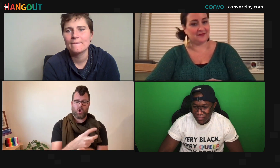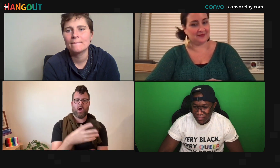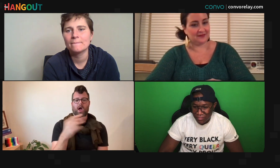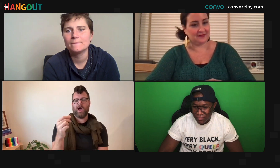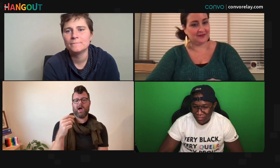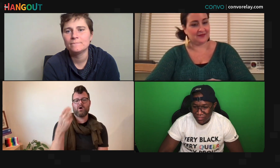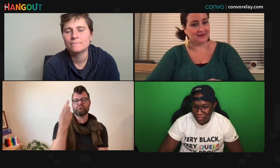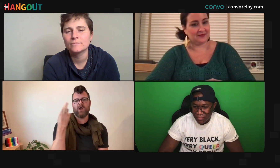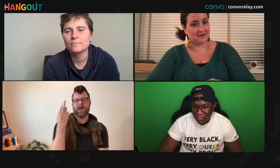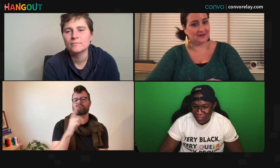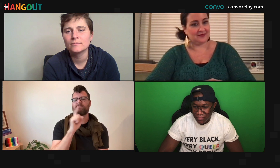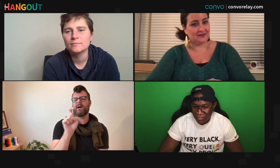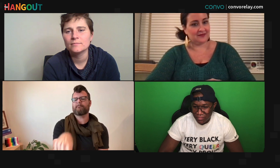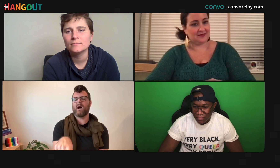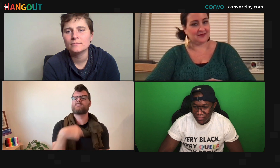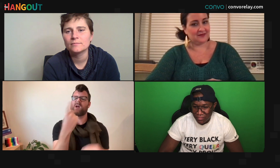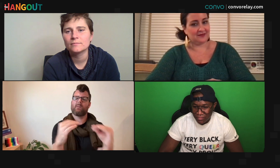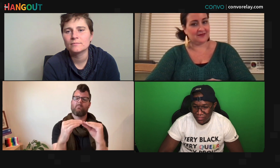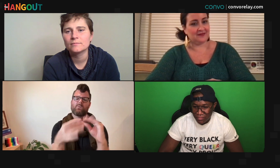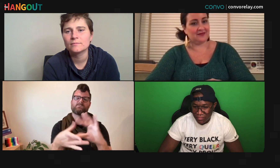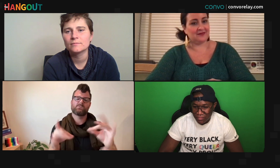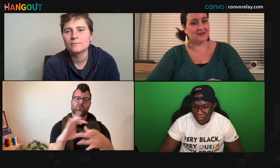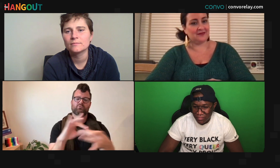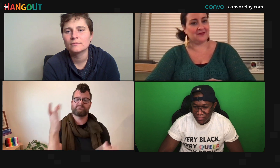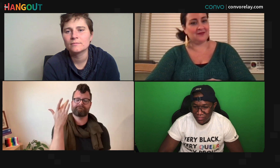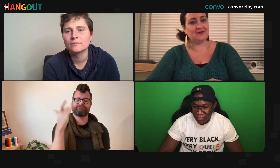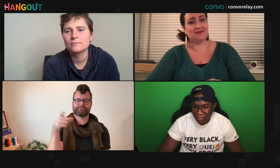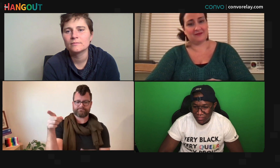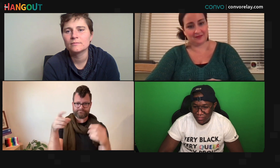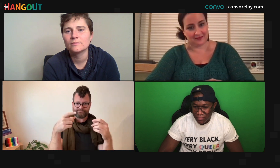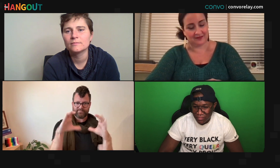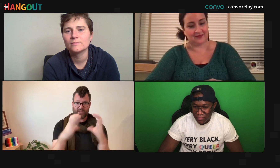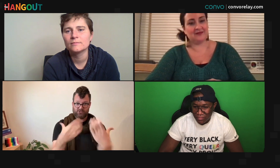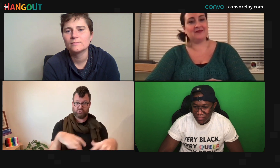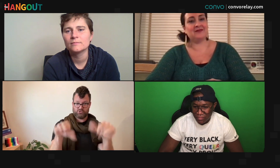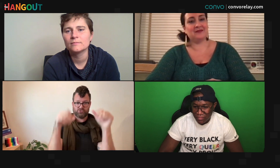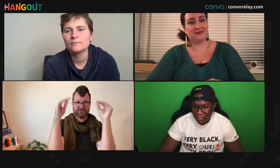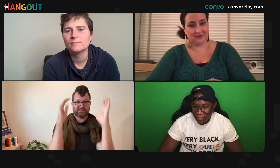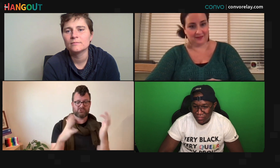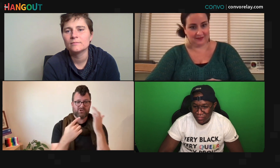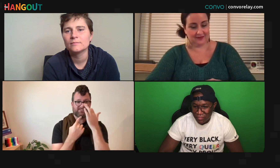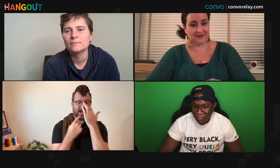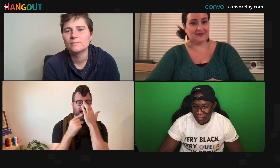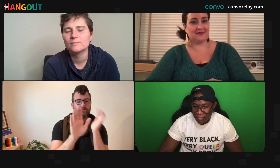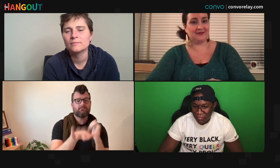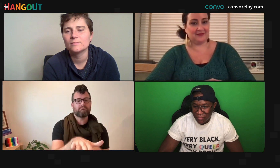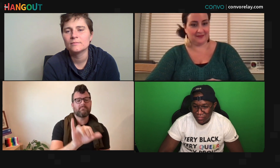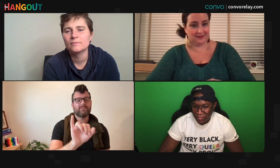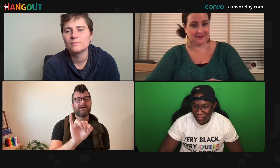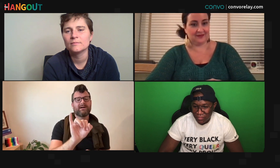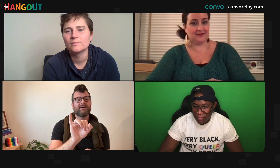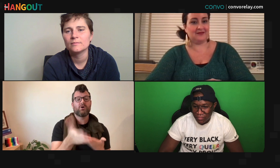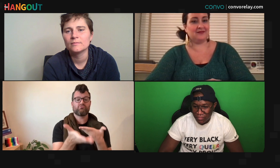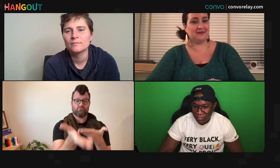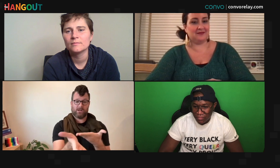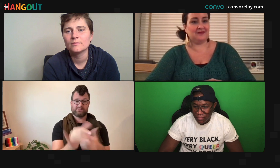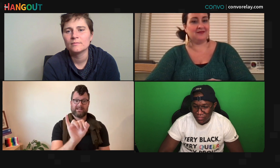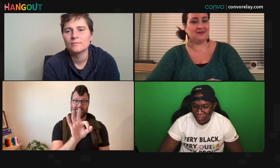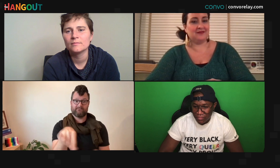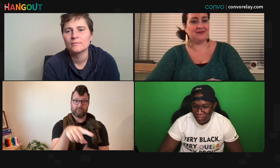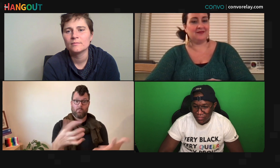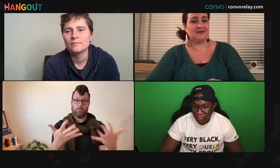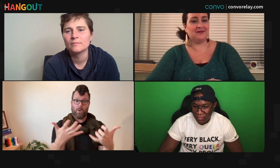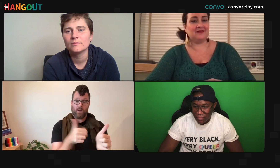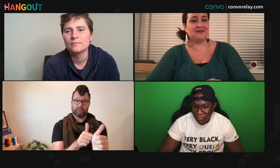the whole gamut. At the end, I realized that I have to tell more stories. The class I took, I remember